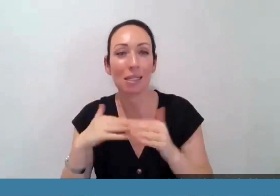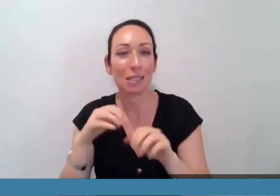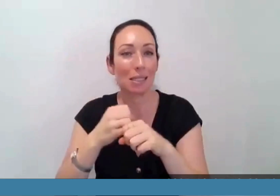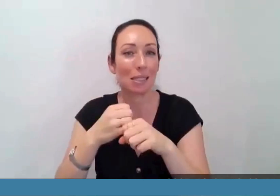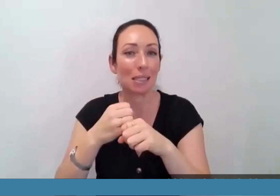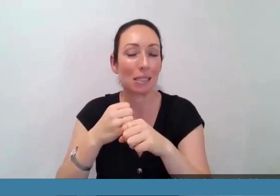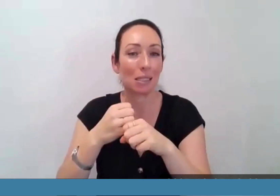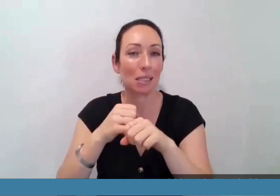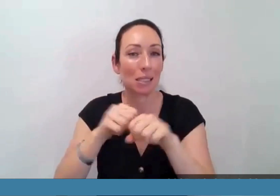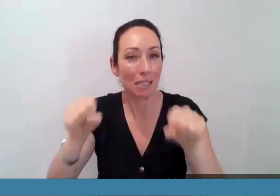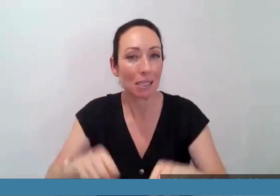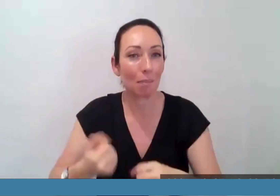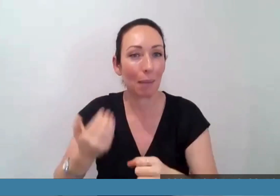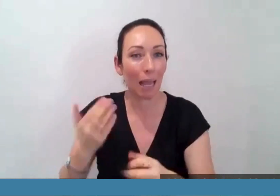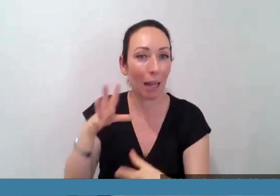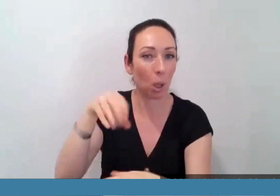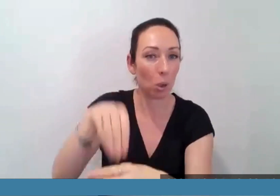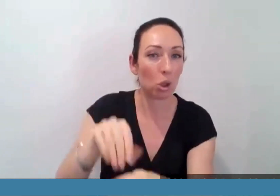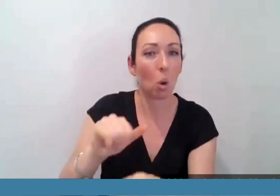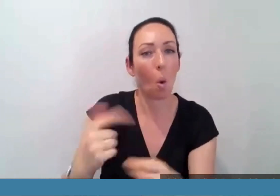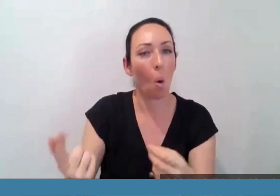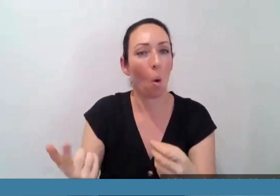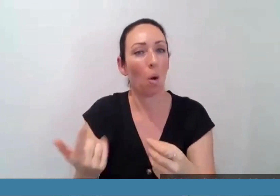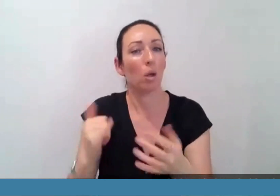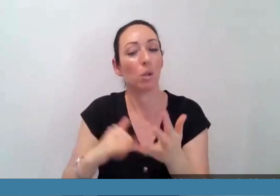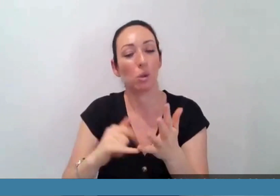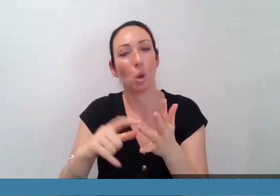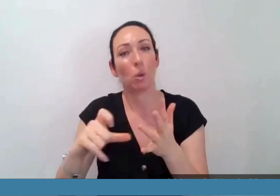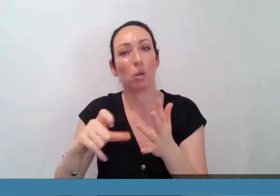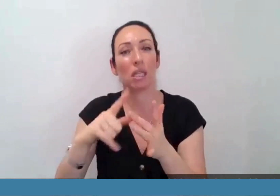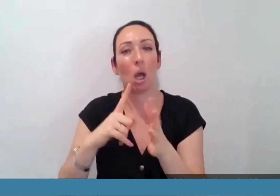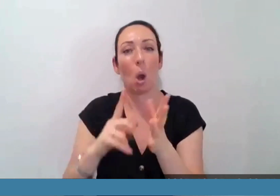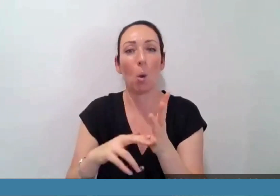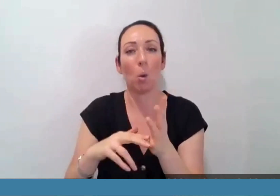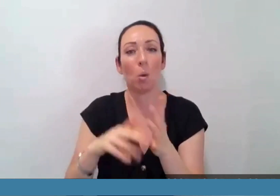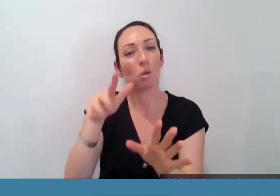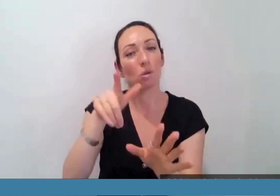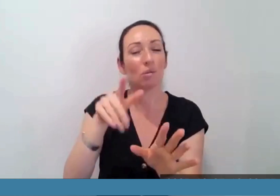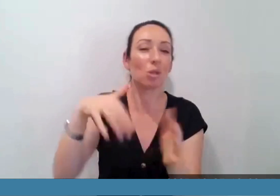other factors that may have different effects on different young people.